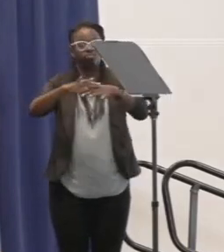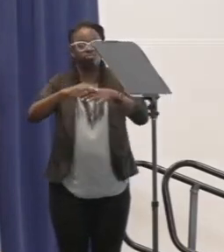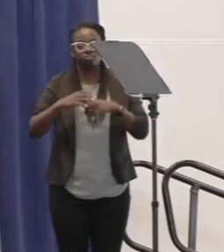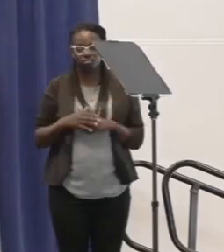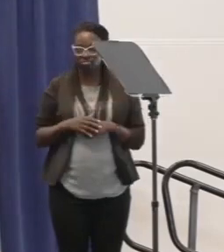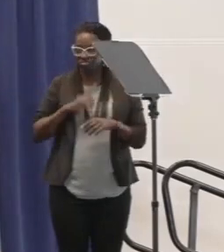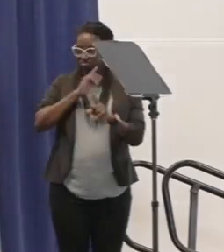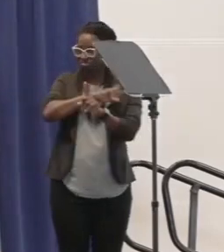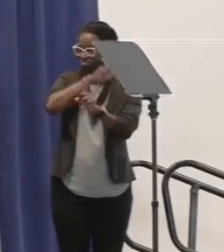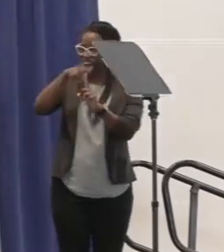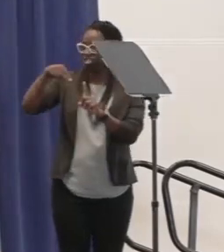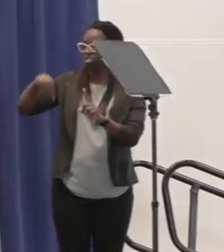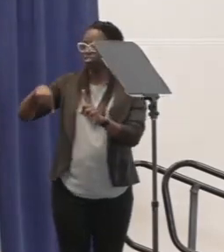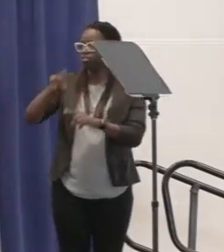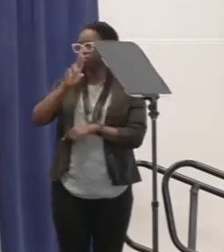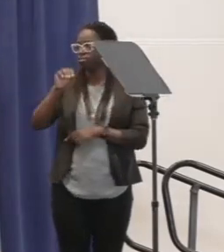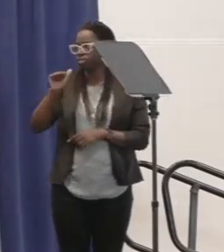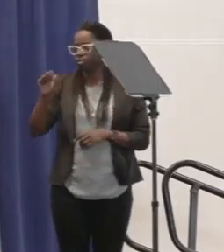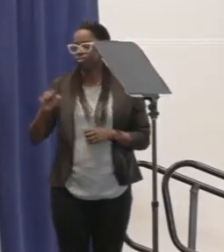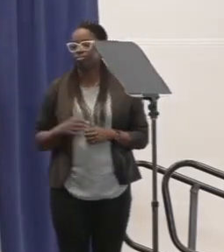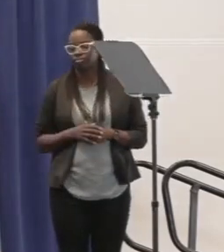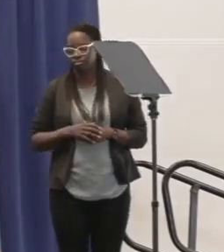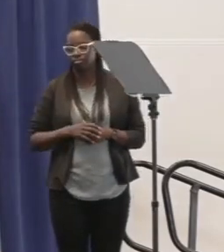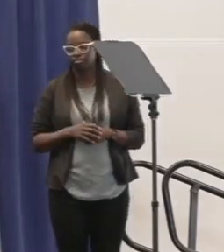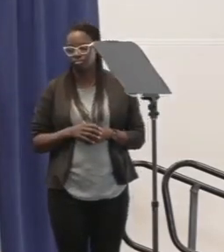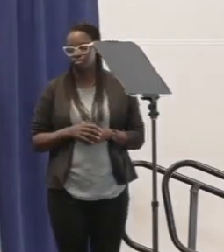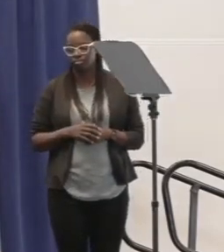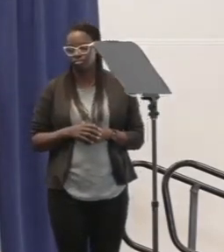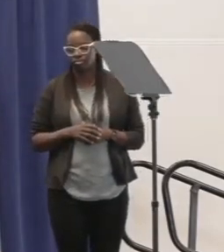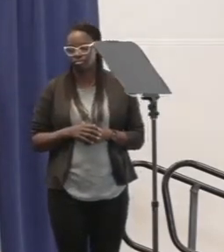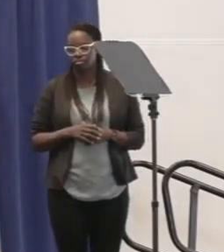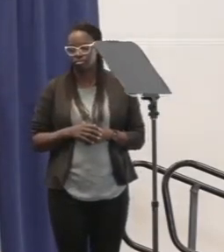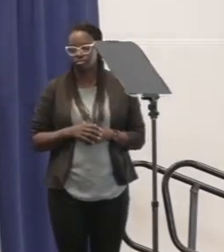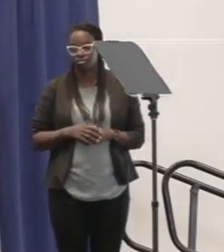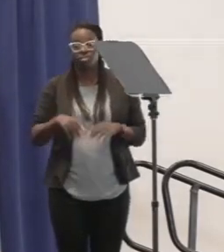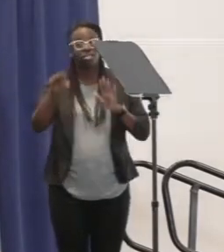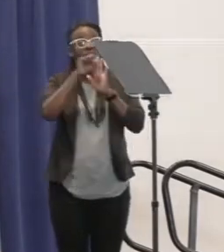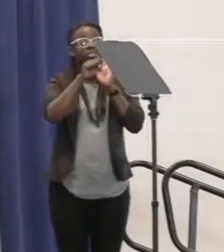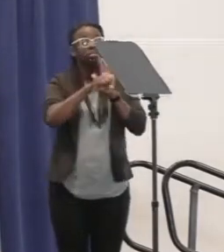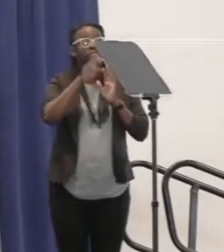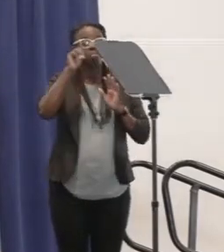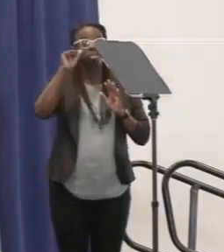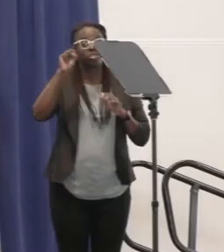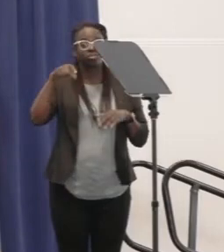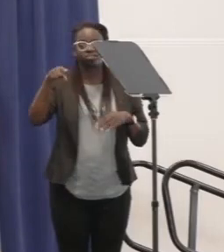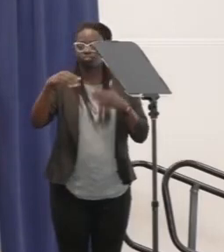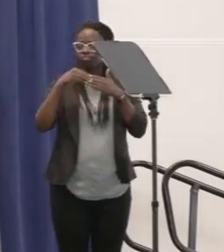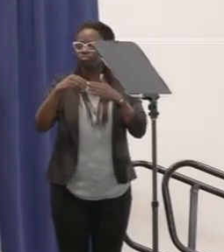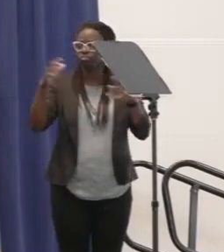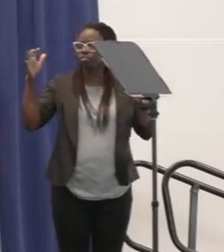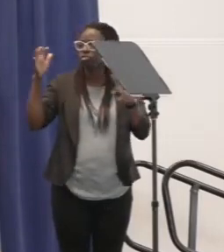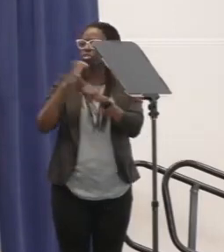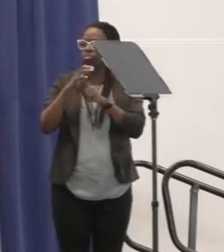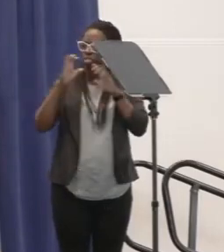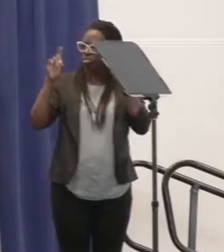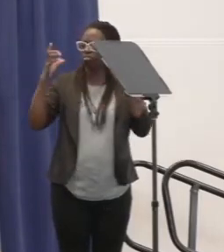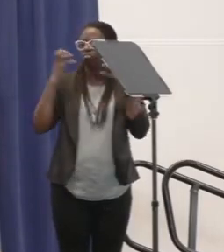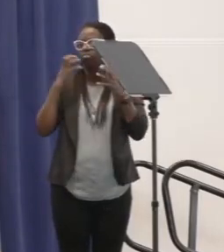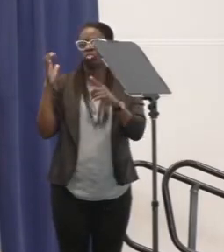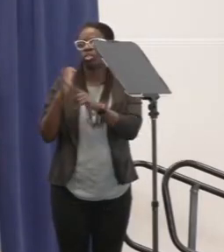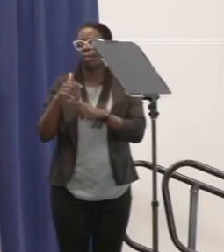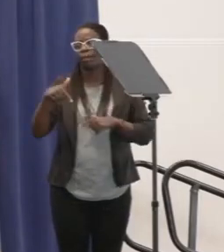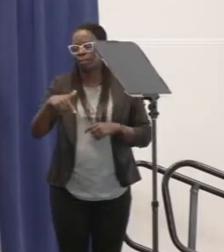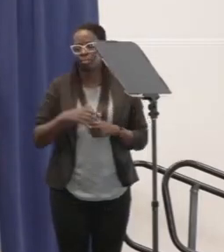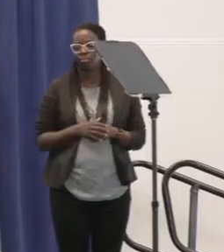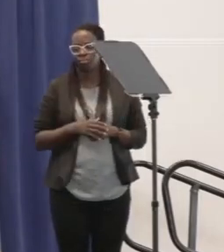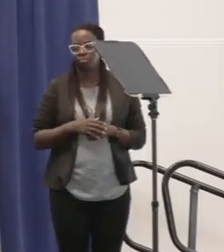given our state's long history of leadership in education. Indeed, as we're facing an